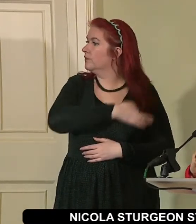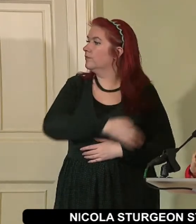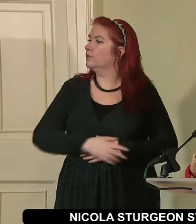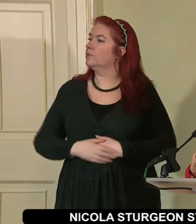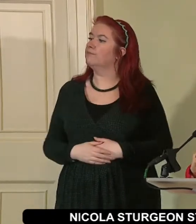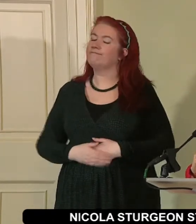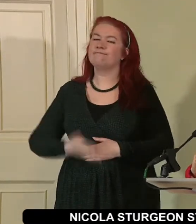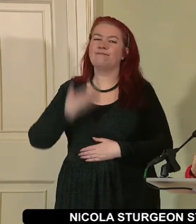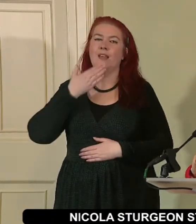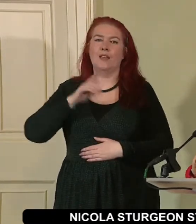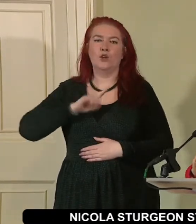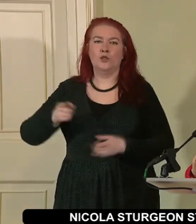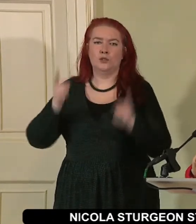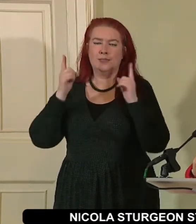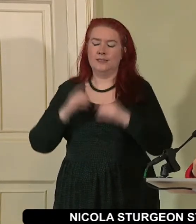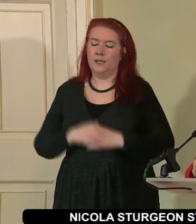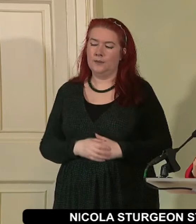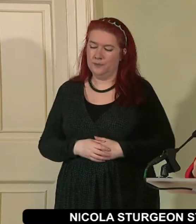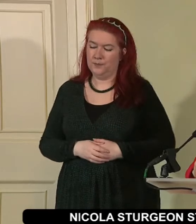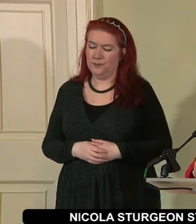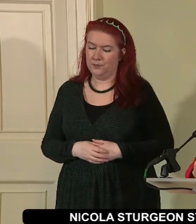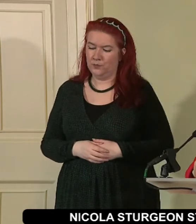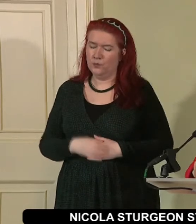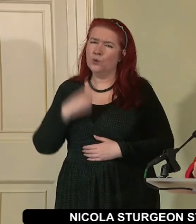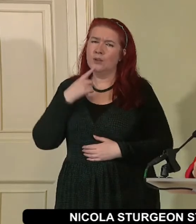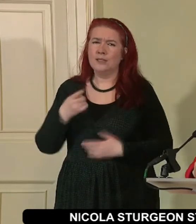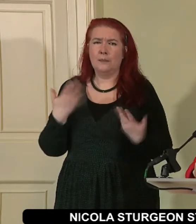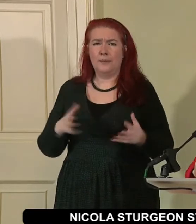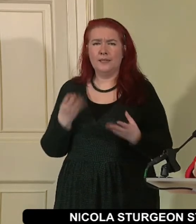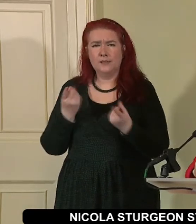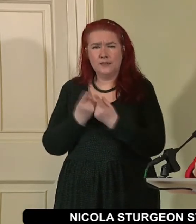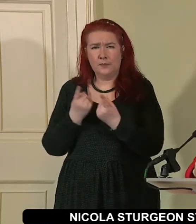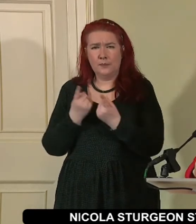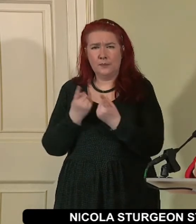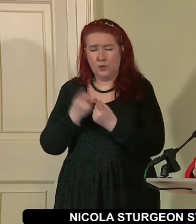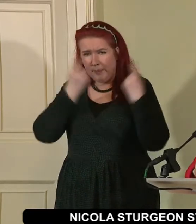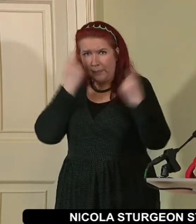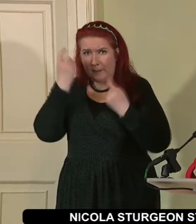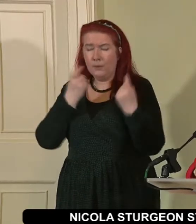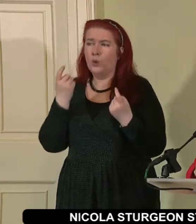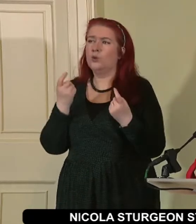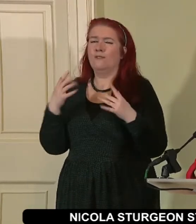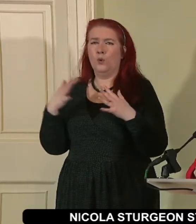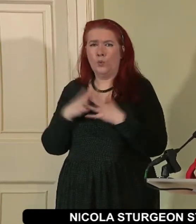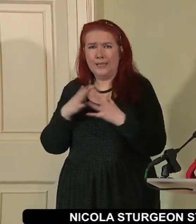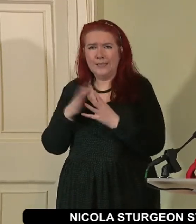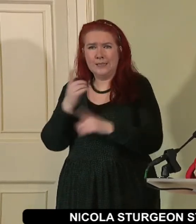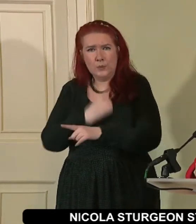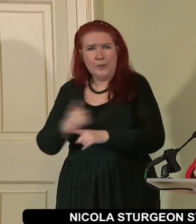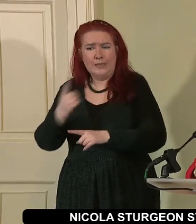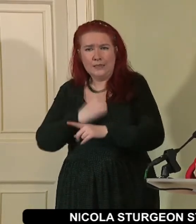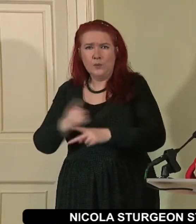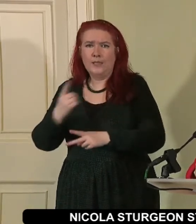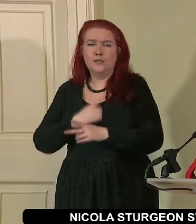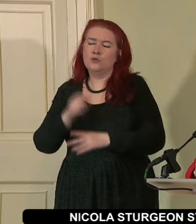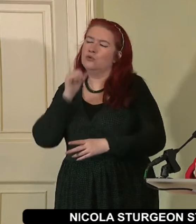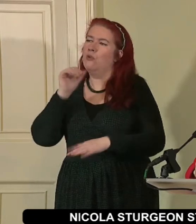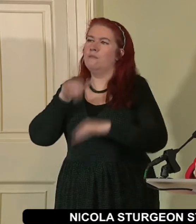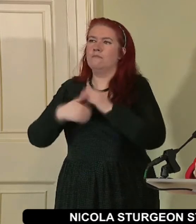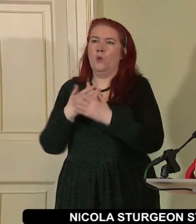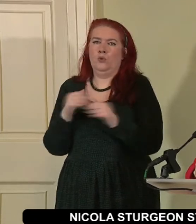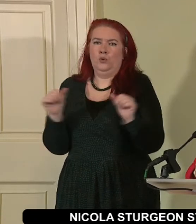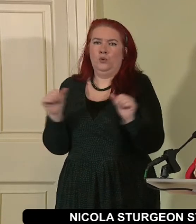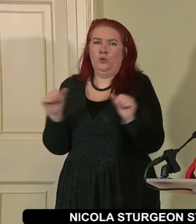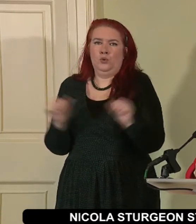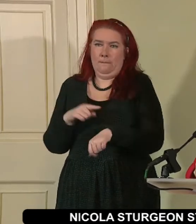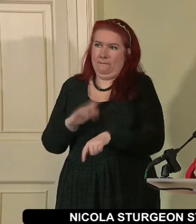Thank you, First Minister. You spoke about this has been something you've been thinking about a matter of weeks and not in response to short-term pressures, but